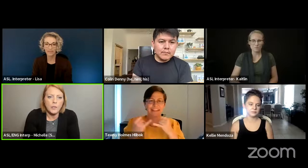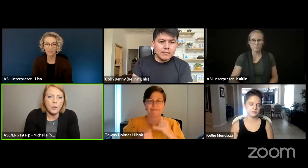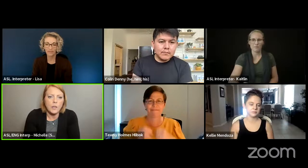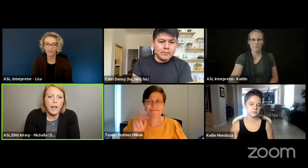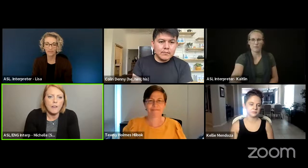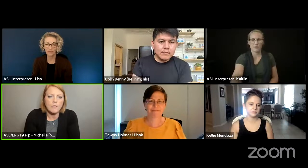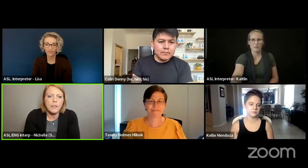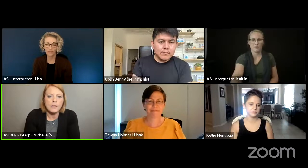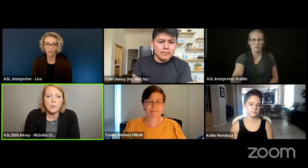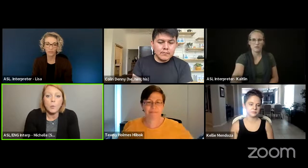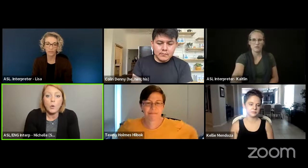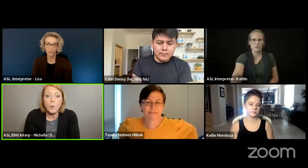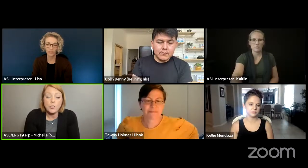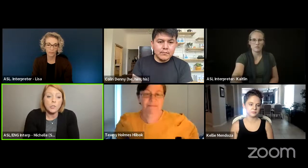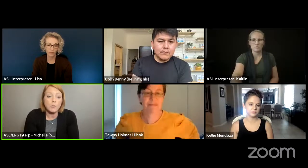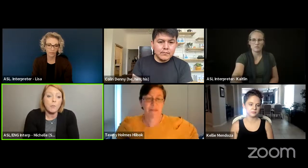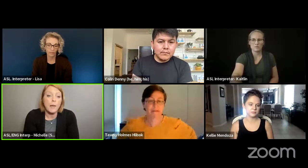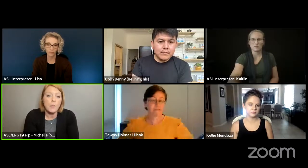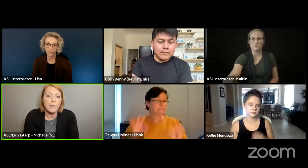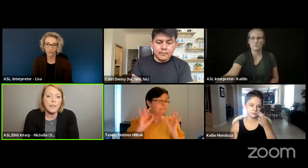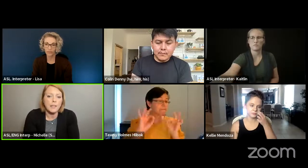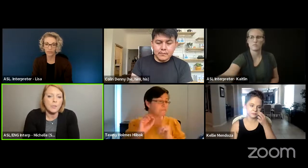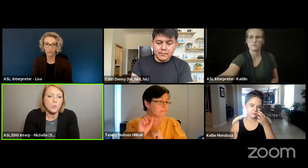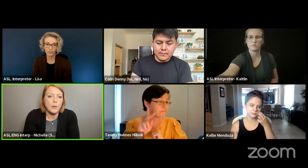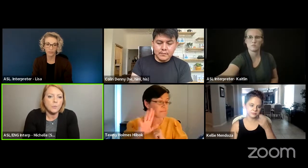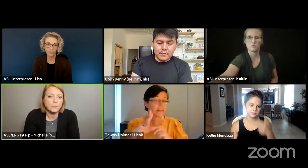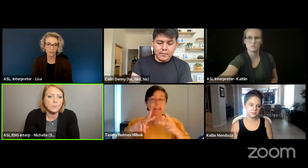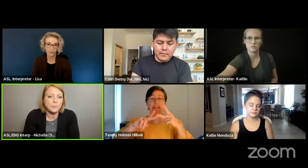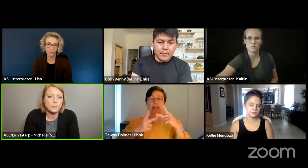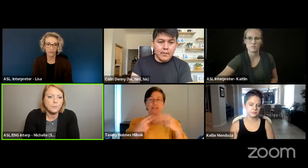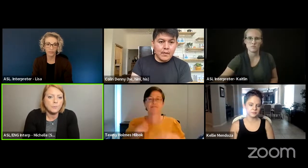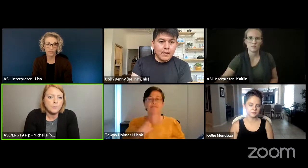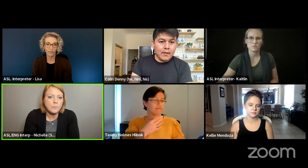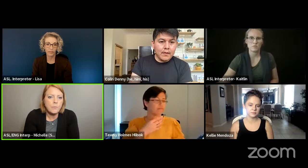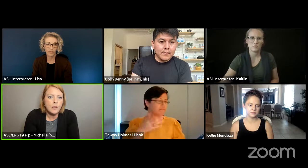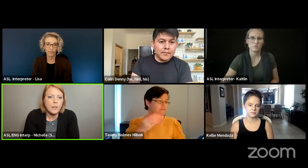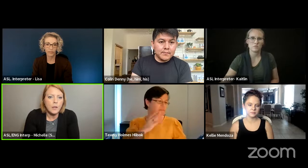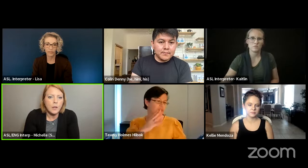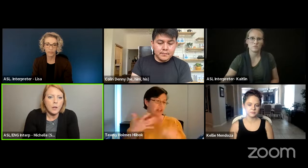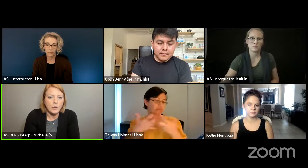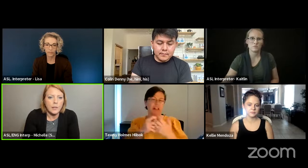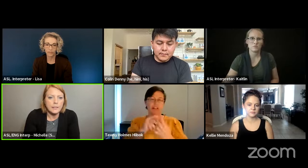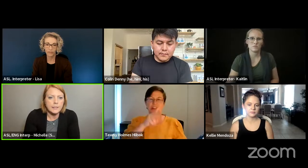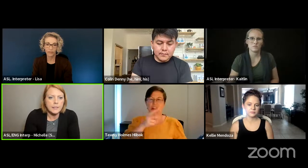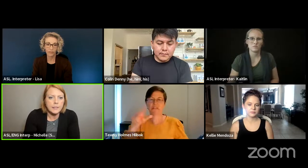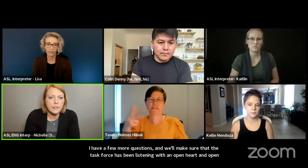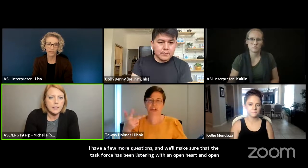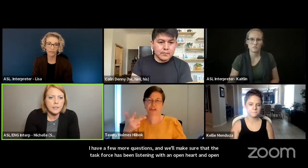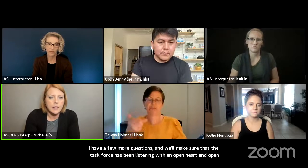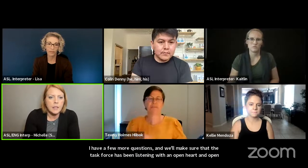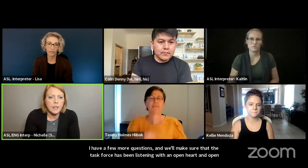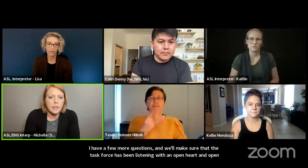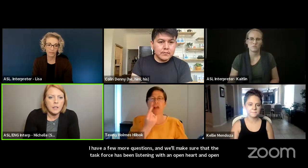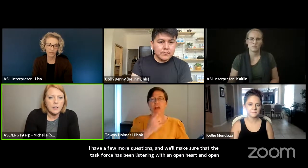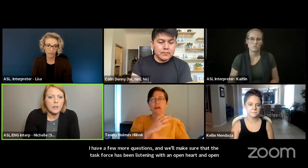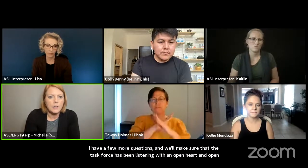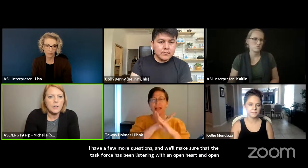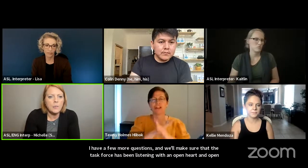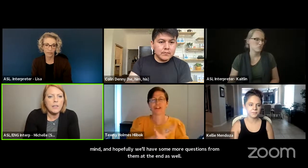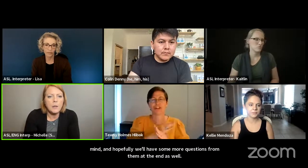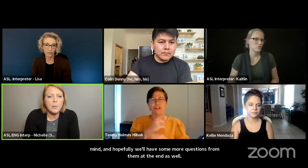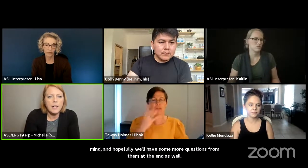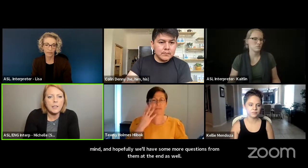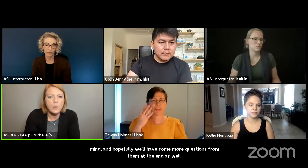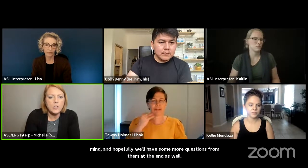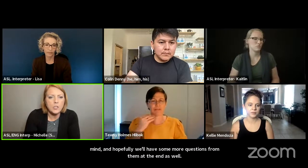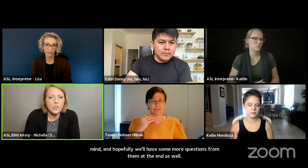and hopefully we'll have some more questions from them at the end as well. All right.